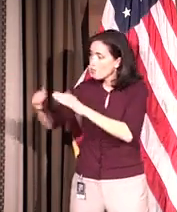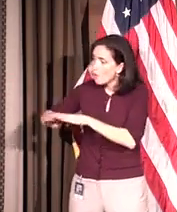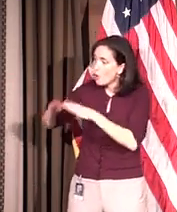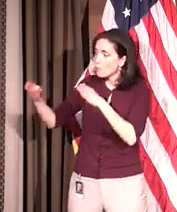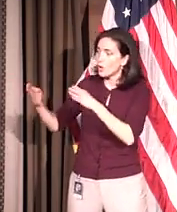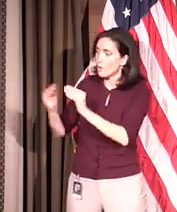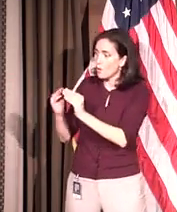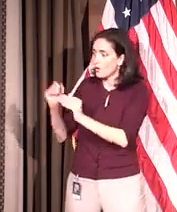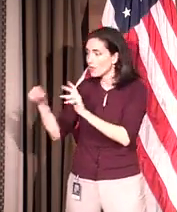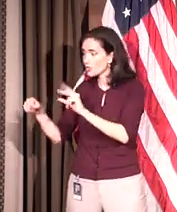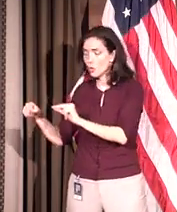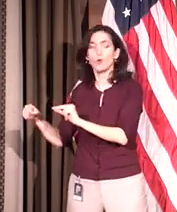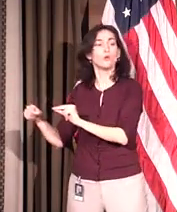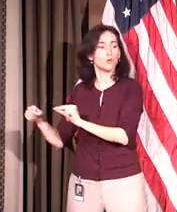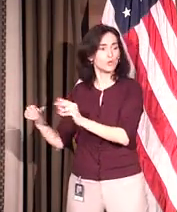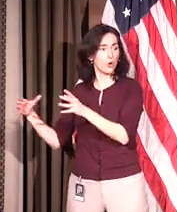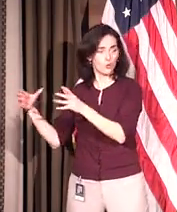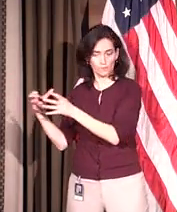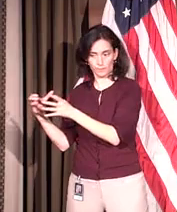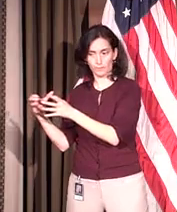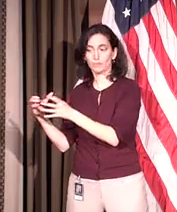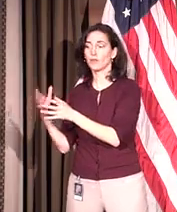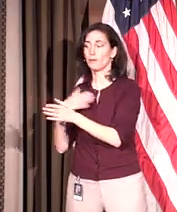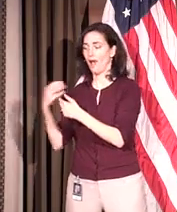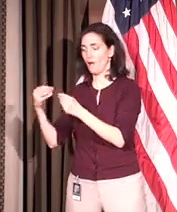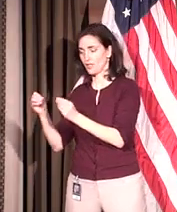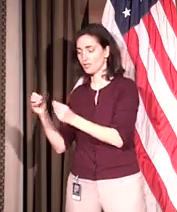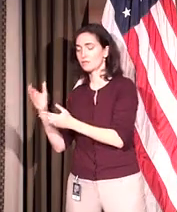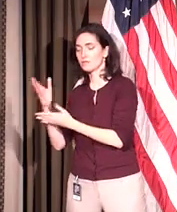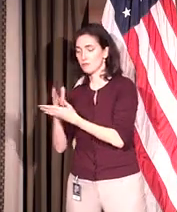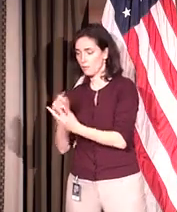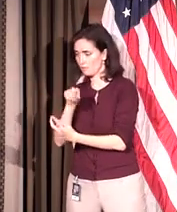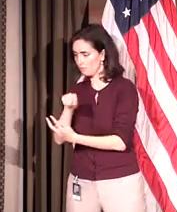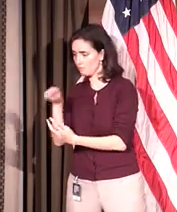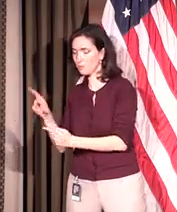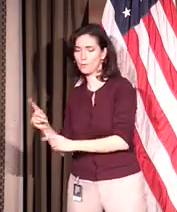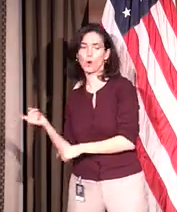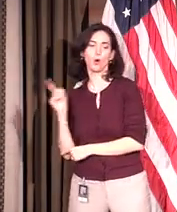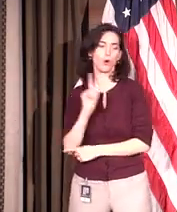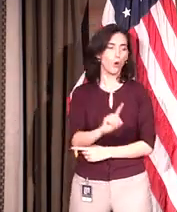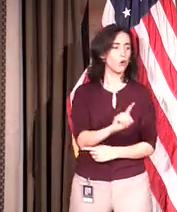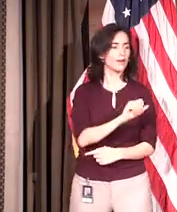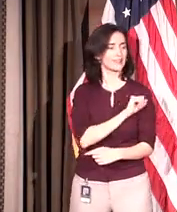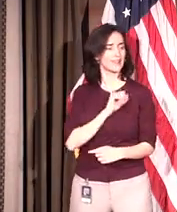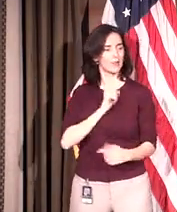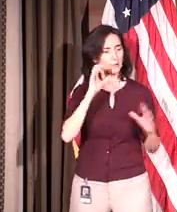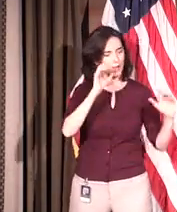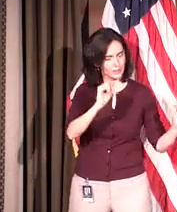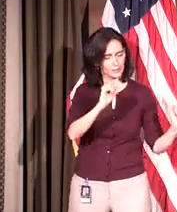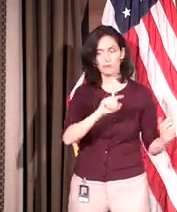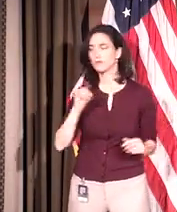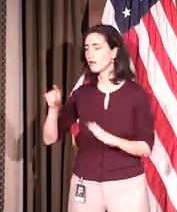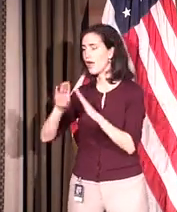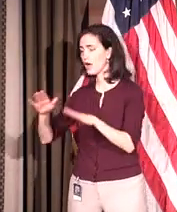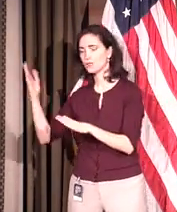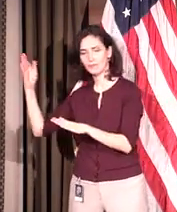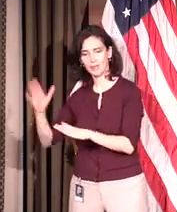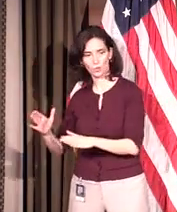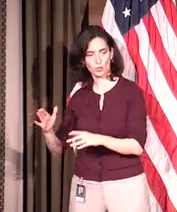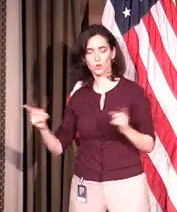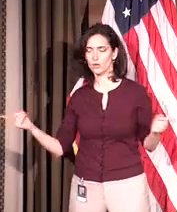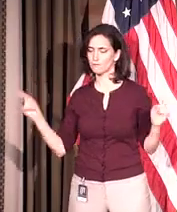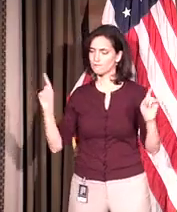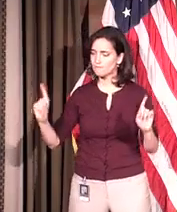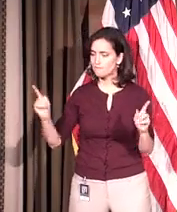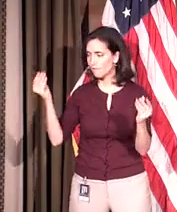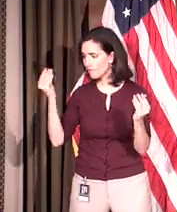then individuals in my office spoke to both the Senate President and to the Speaker, provided the data that we were making